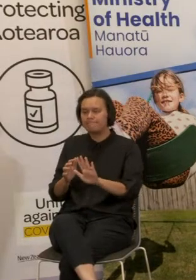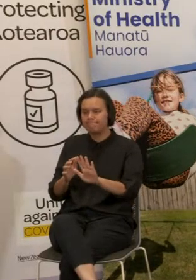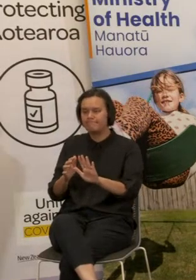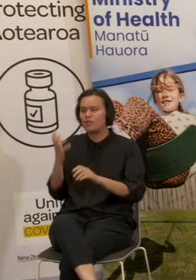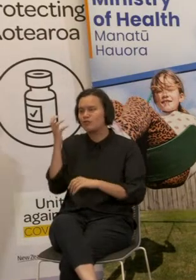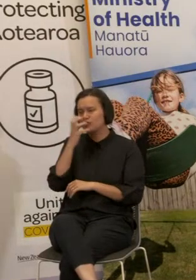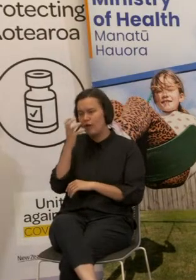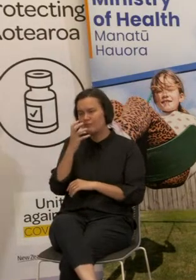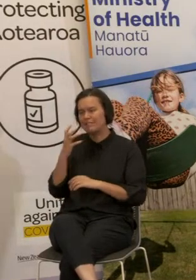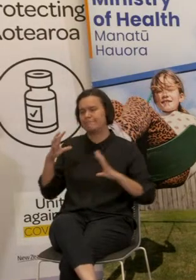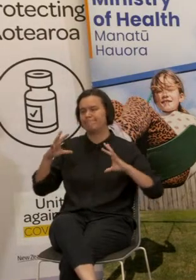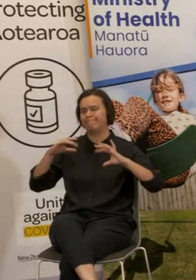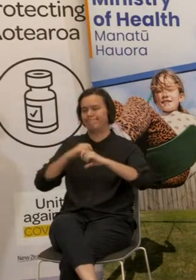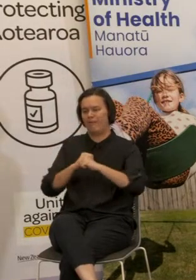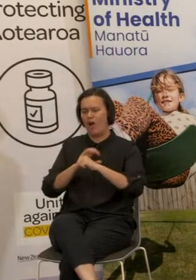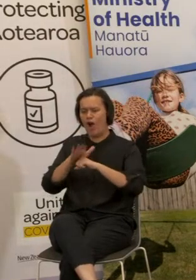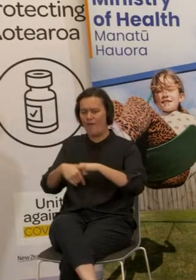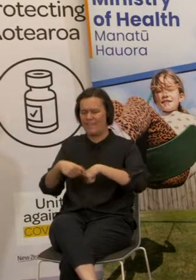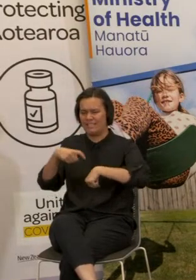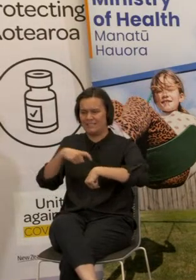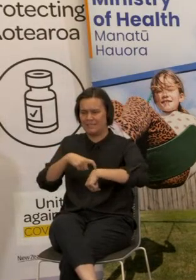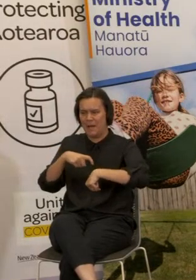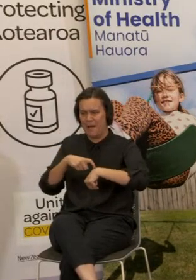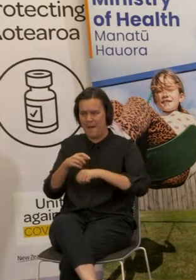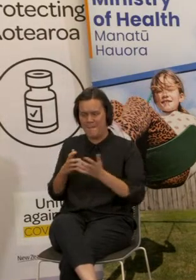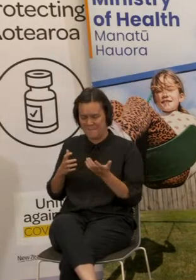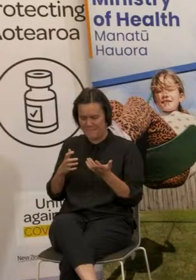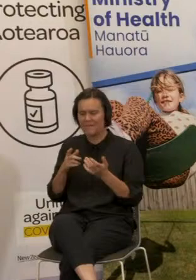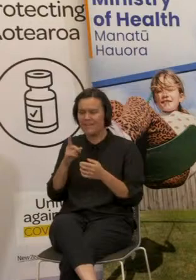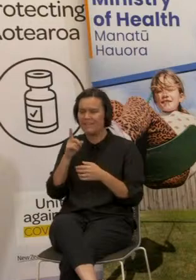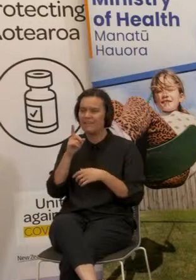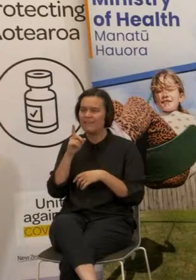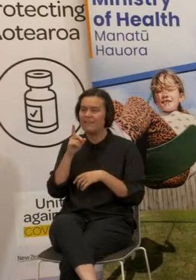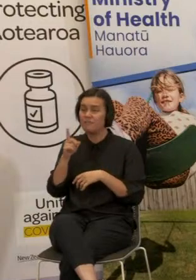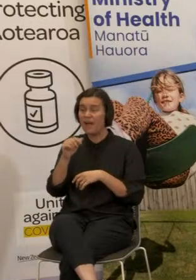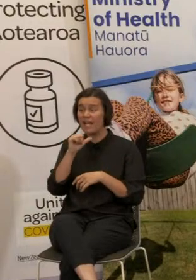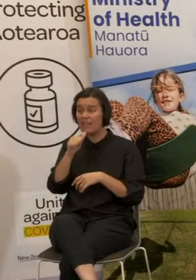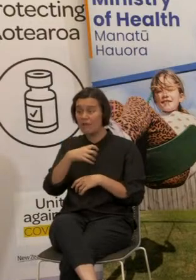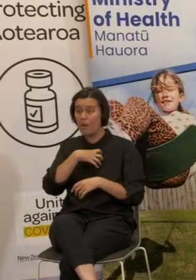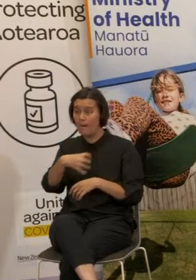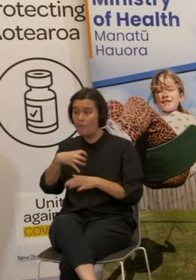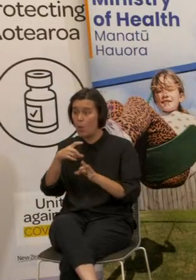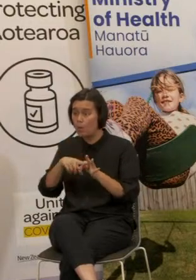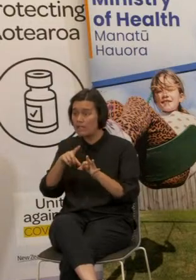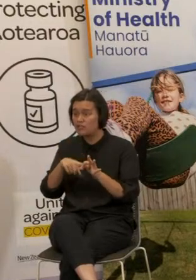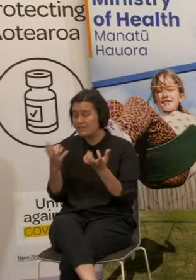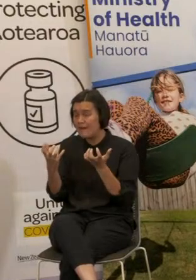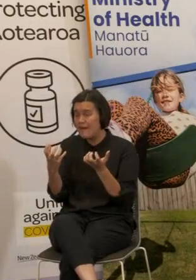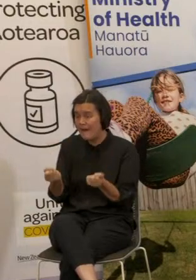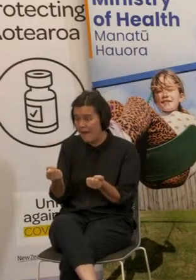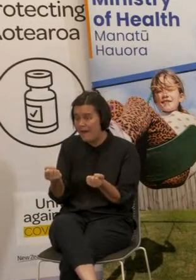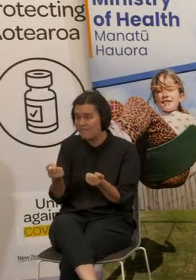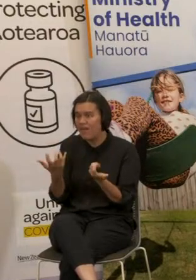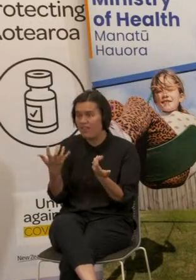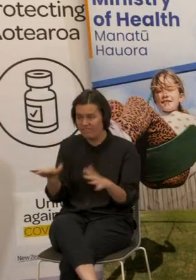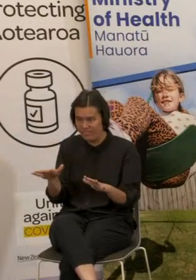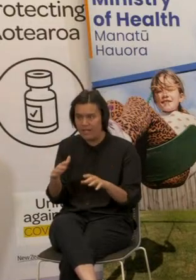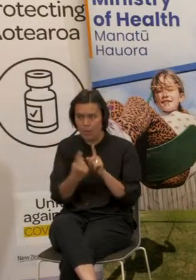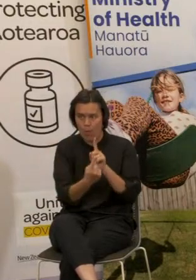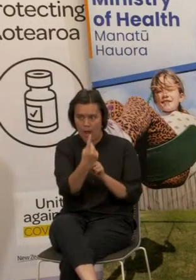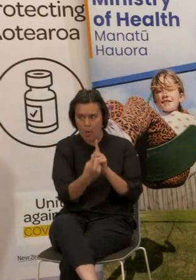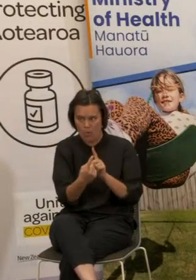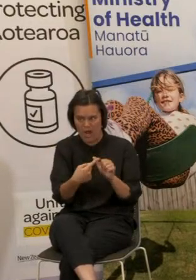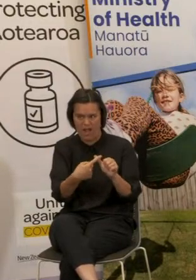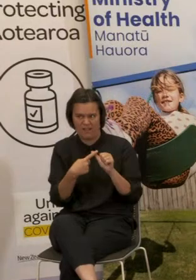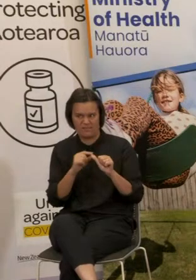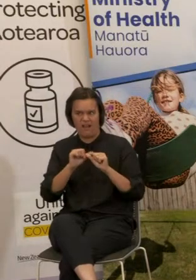just close things off here. We've already gone over time. There will be an opportunity, perhaps if there are still residual questions afterwards, we can answer those in one-on-one. But I do